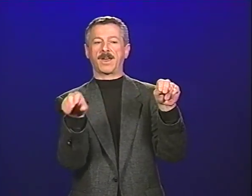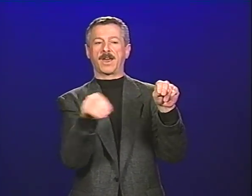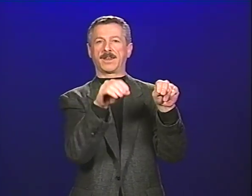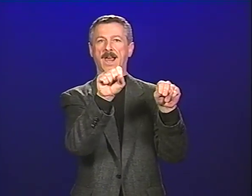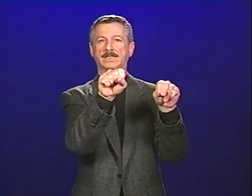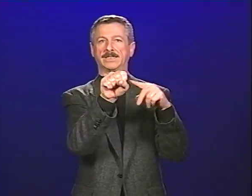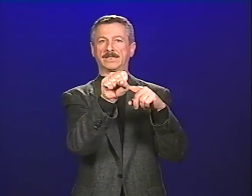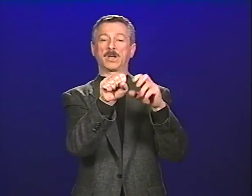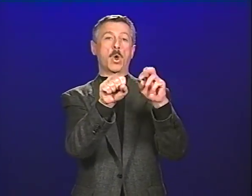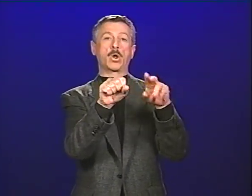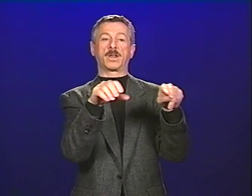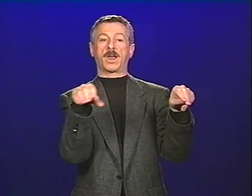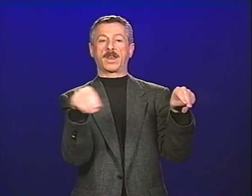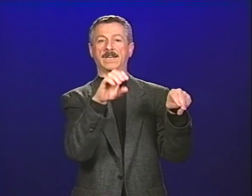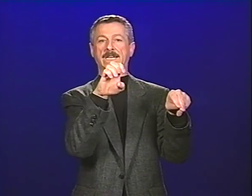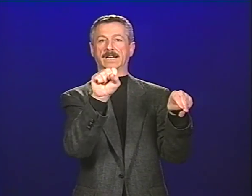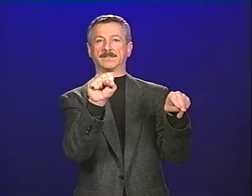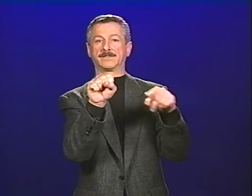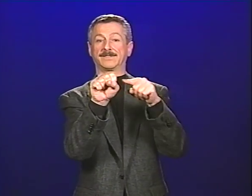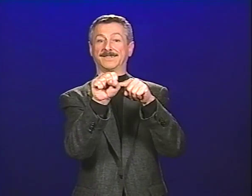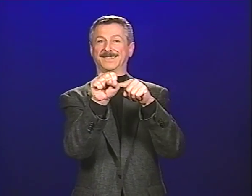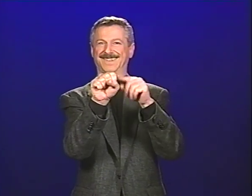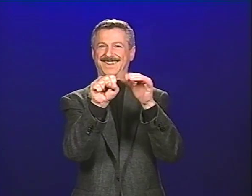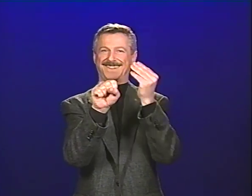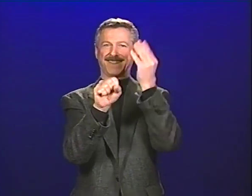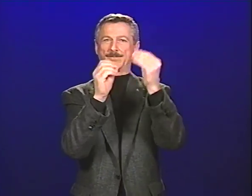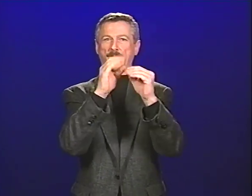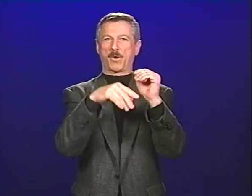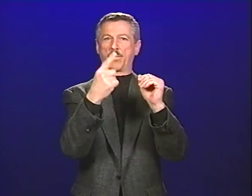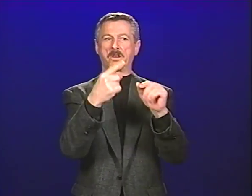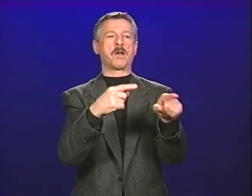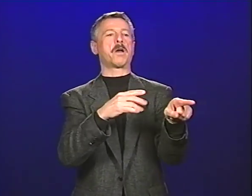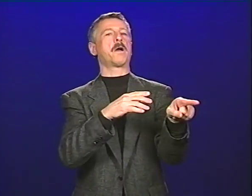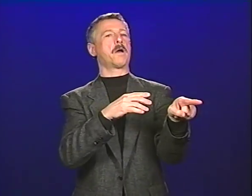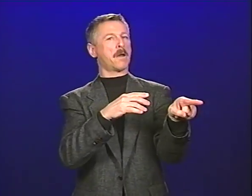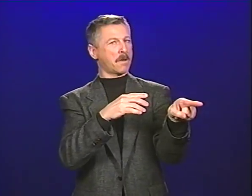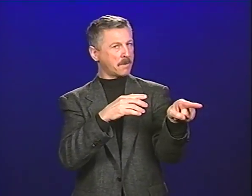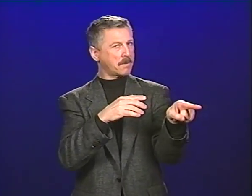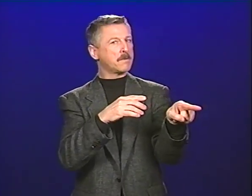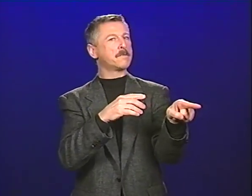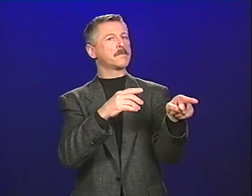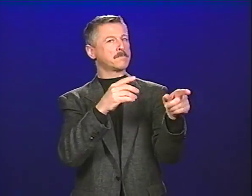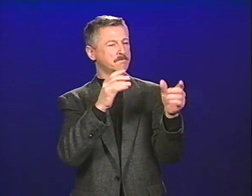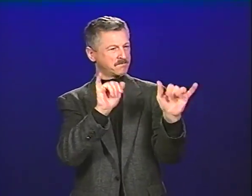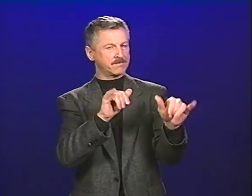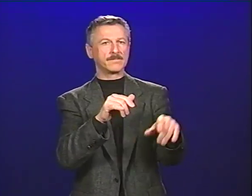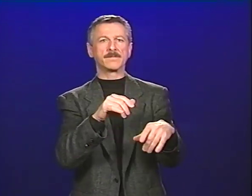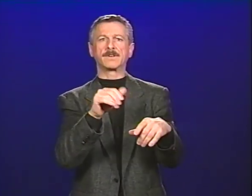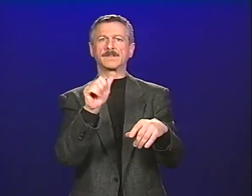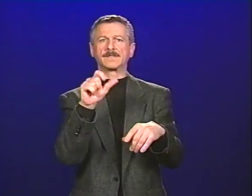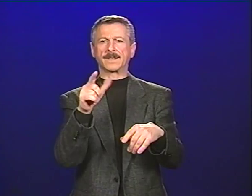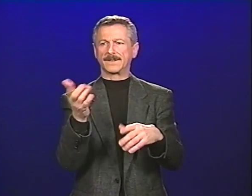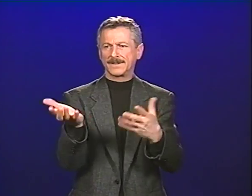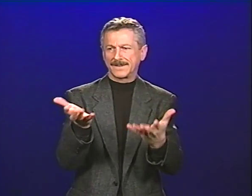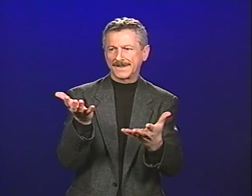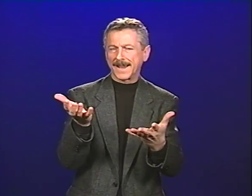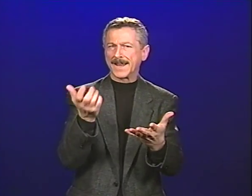In English, we add s or es to the noun to show the concept of plural.